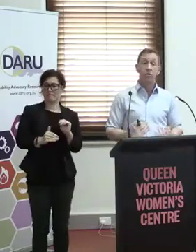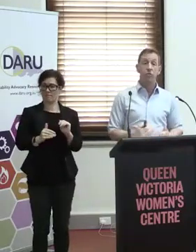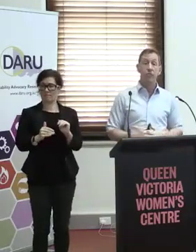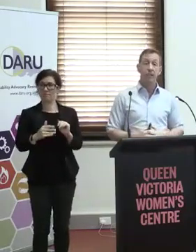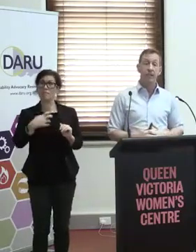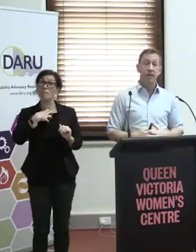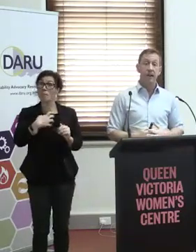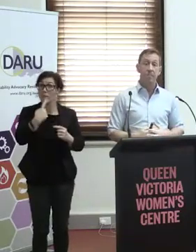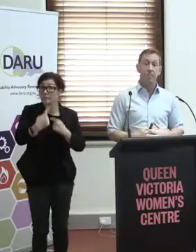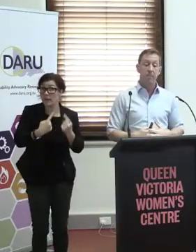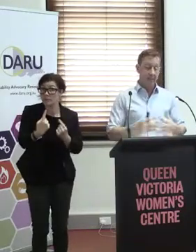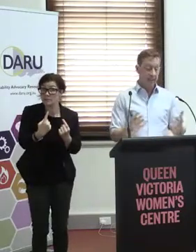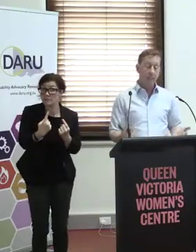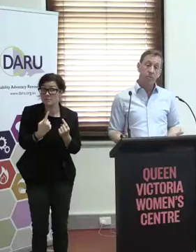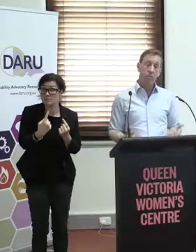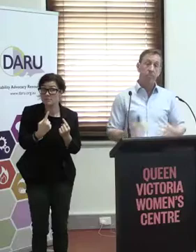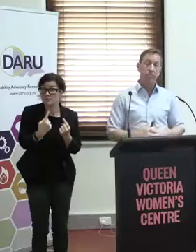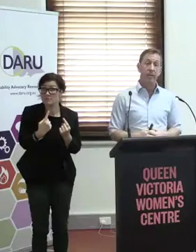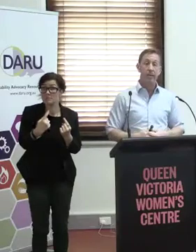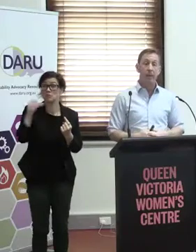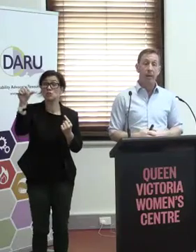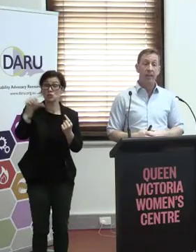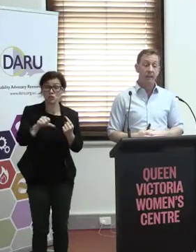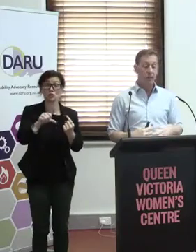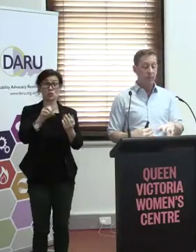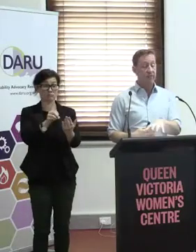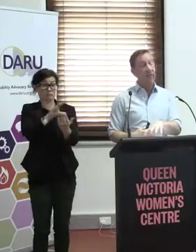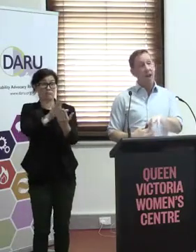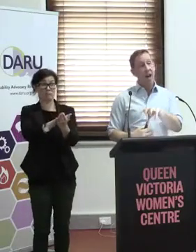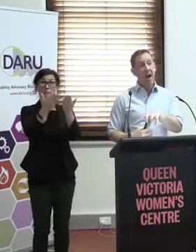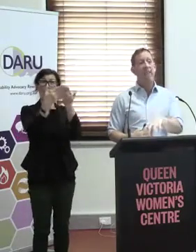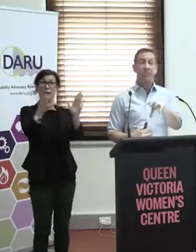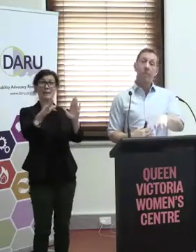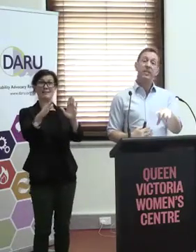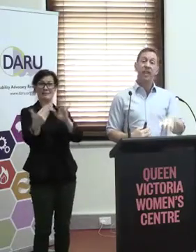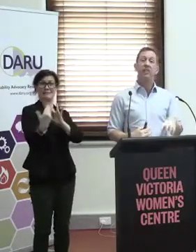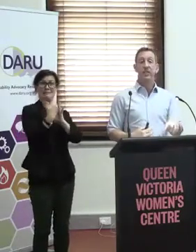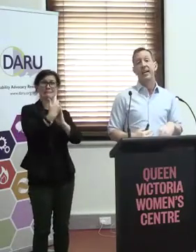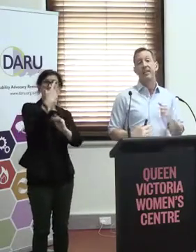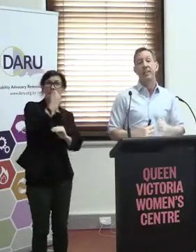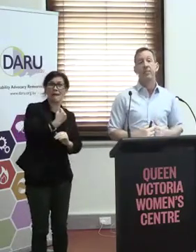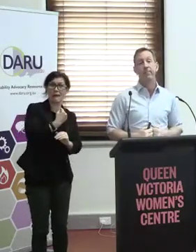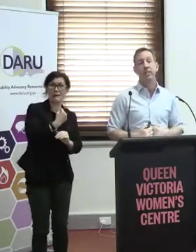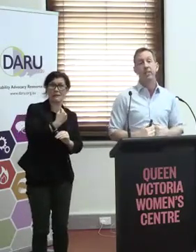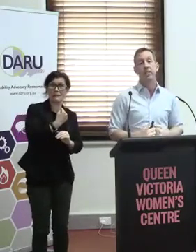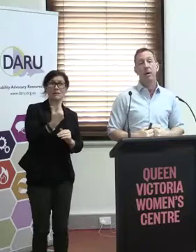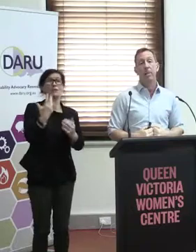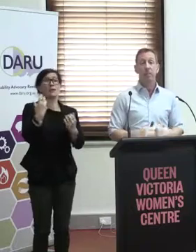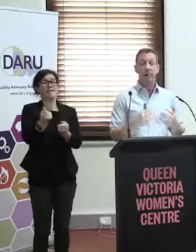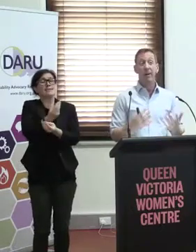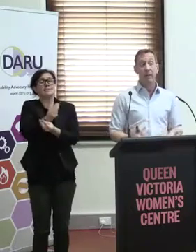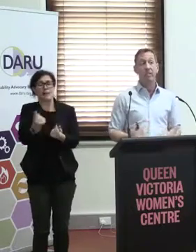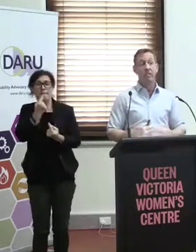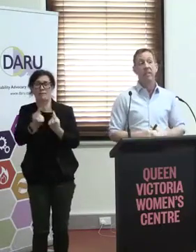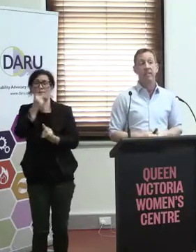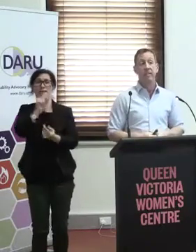information should be made available to be made public. We've have a subset of the data that we've been allowed to